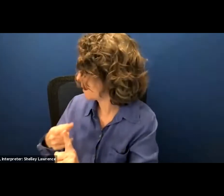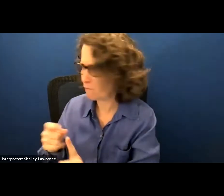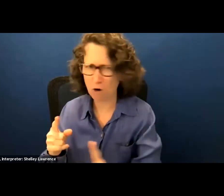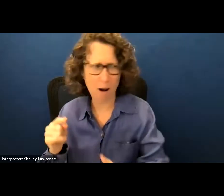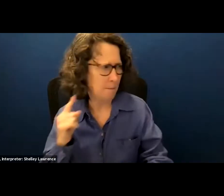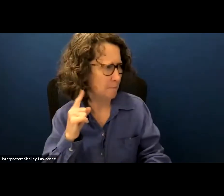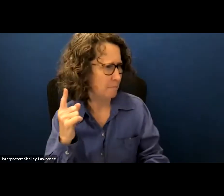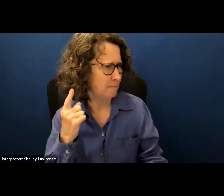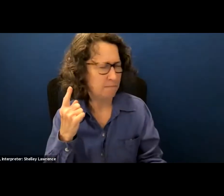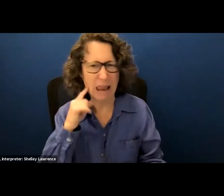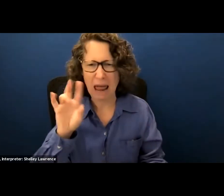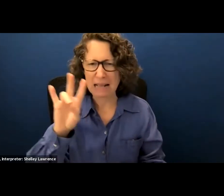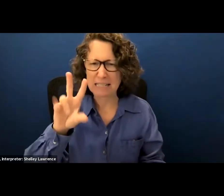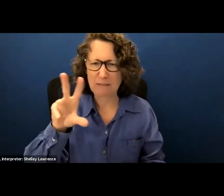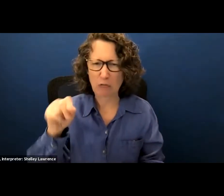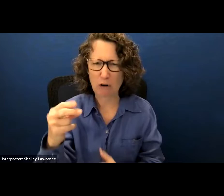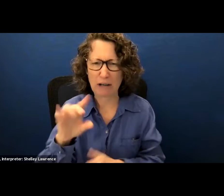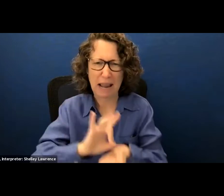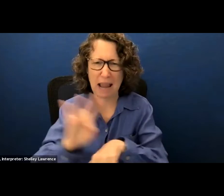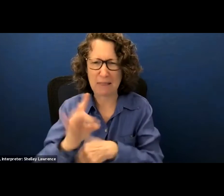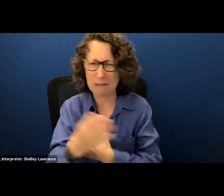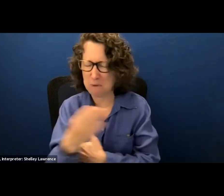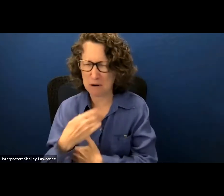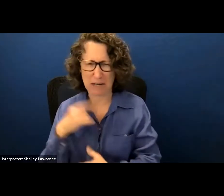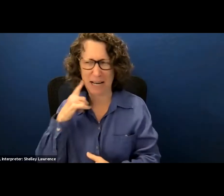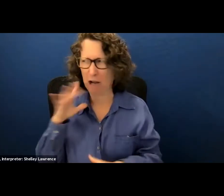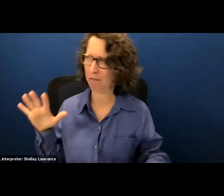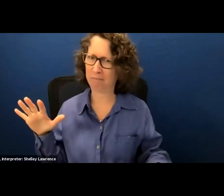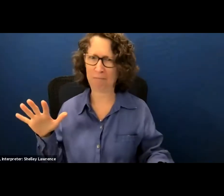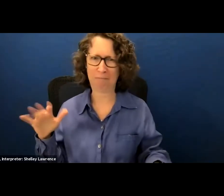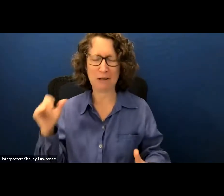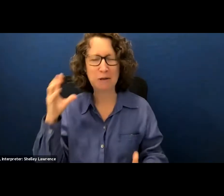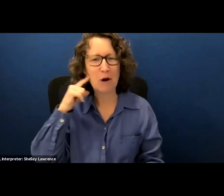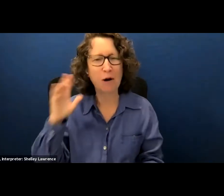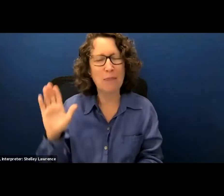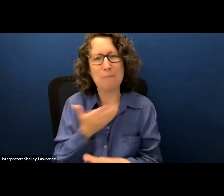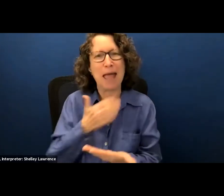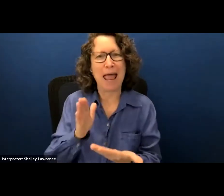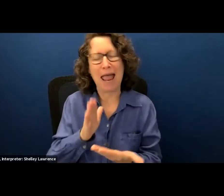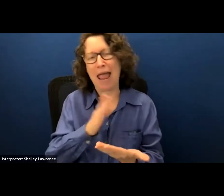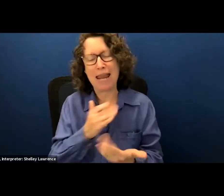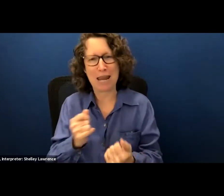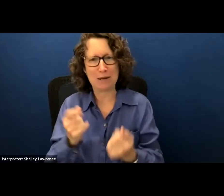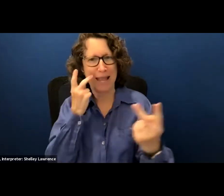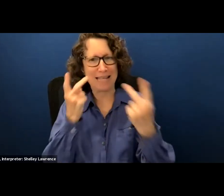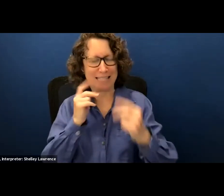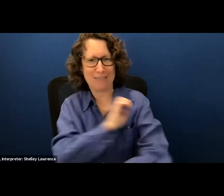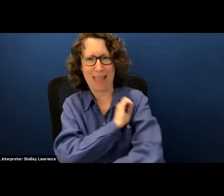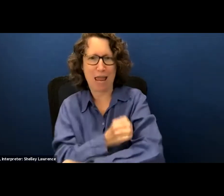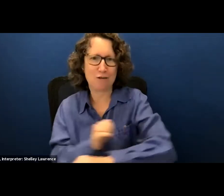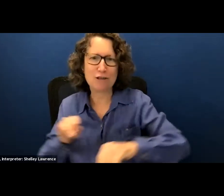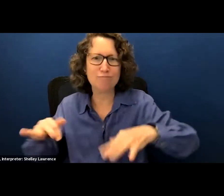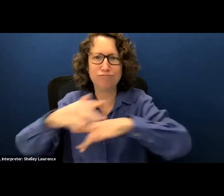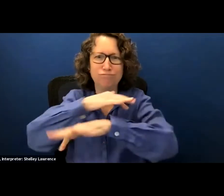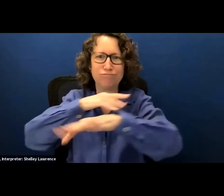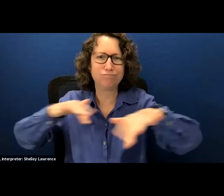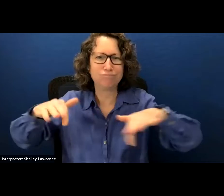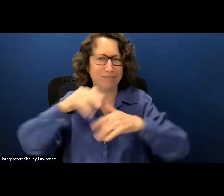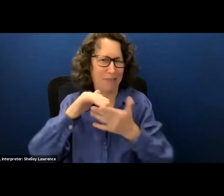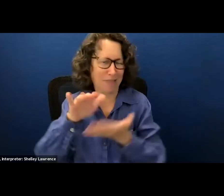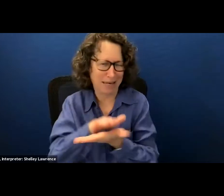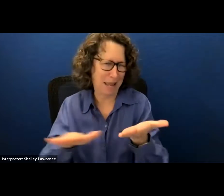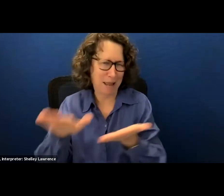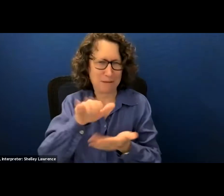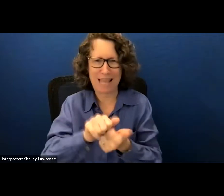like 7:30, 8 o'clock in the morning, and so this was good. You heard the band playing and just could see the energy that was on the campus